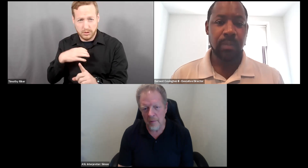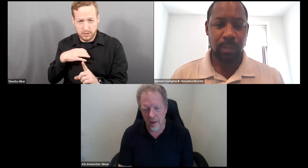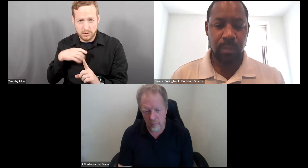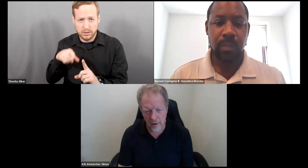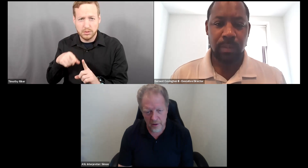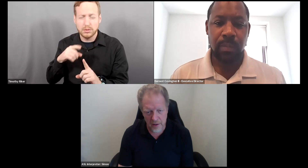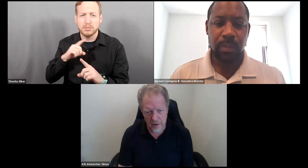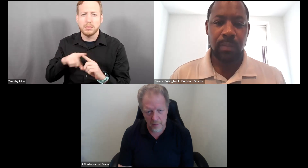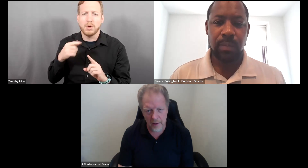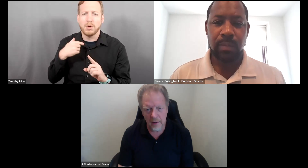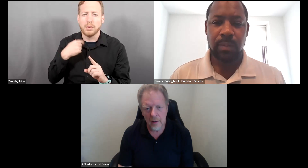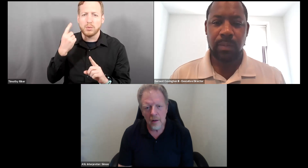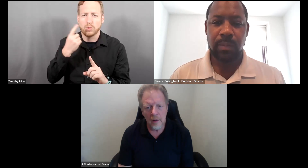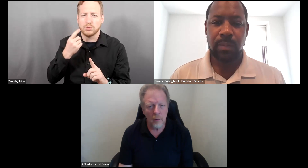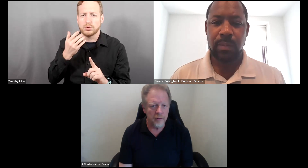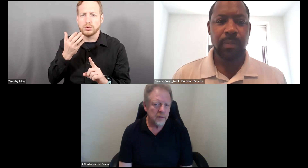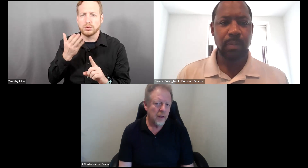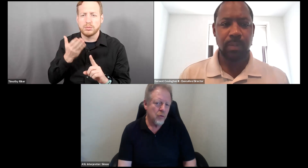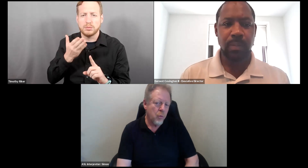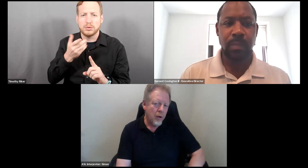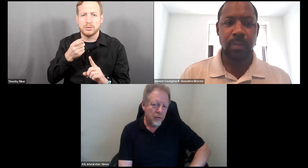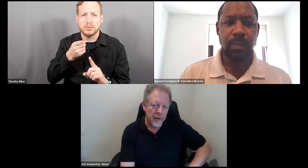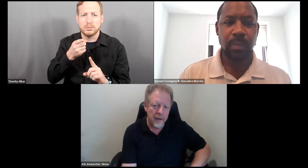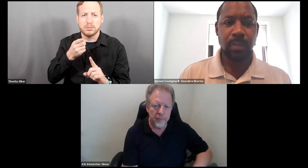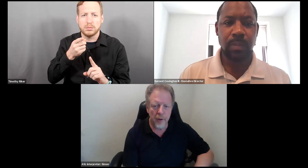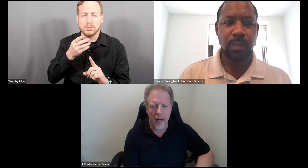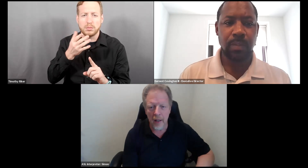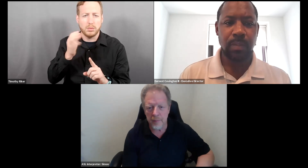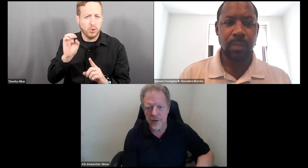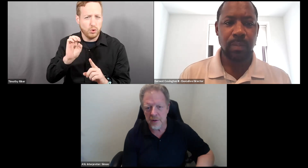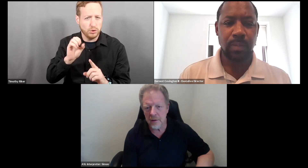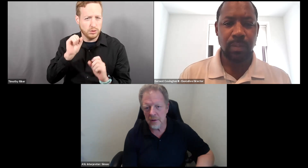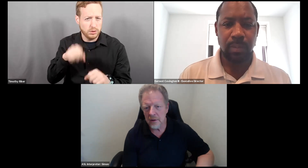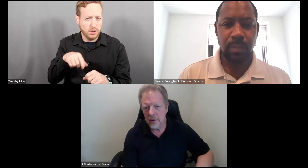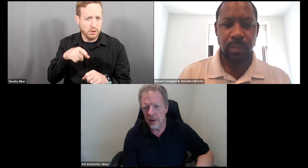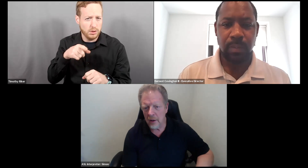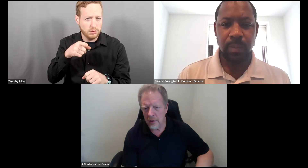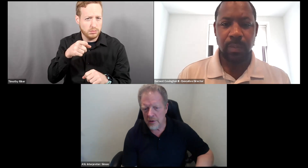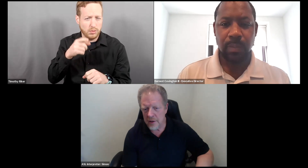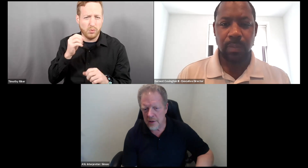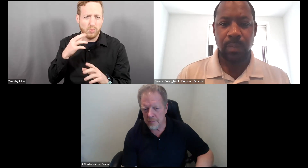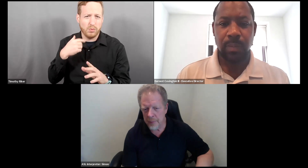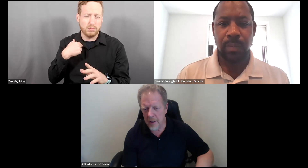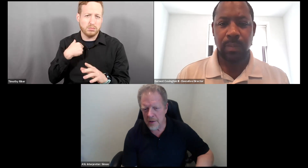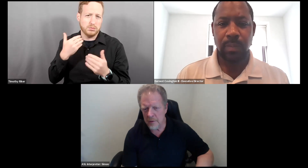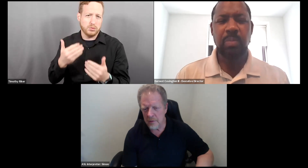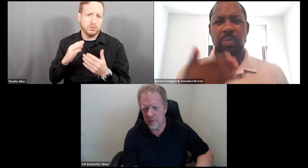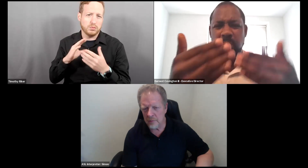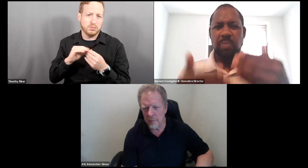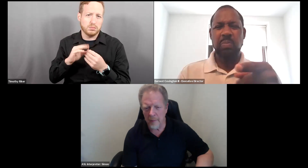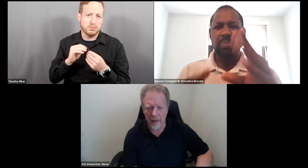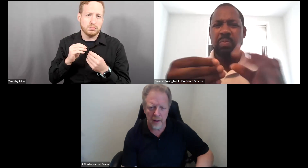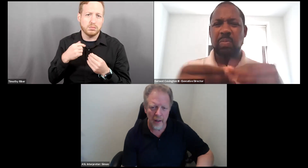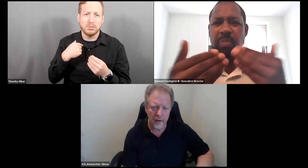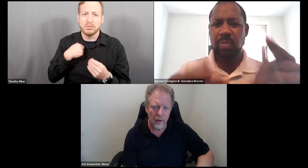And I'm involved with the Education Committee. However, I was wondering if perhaps, Ernest, is it possible,